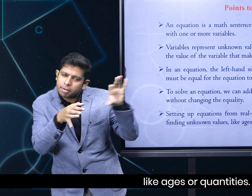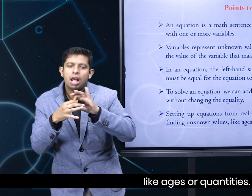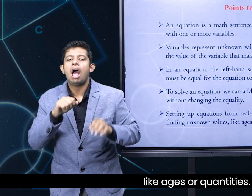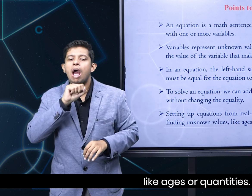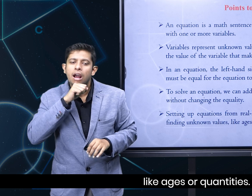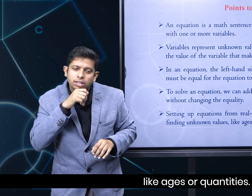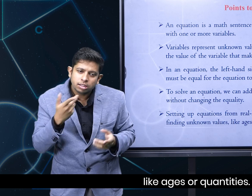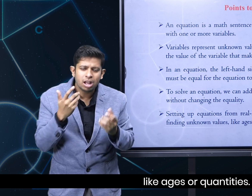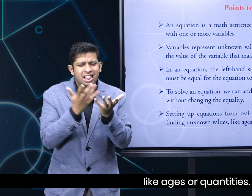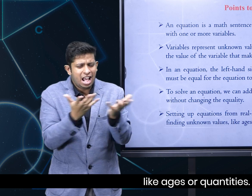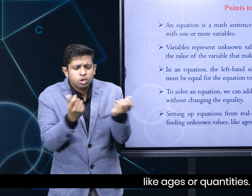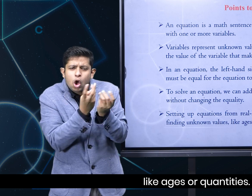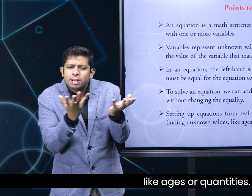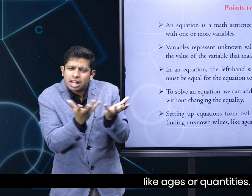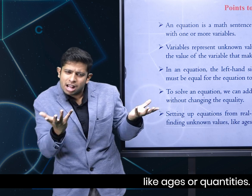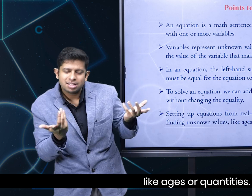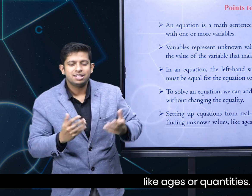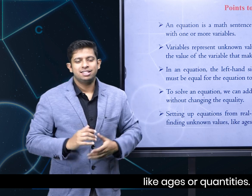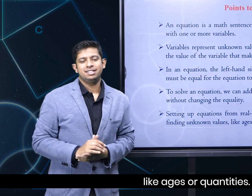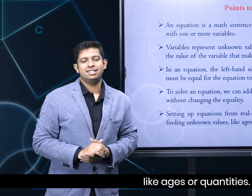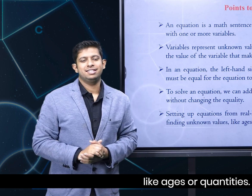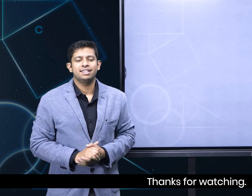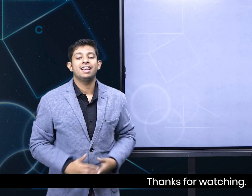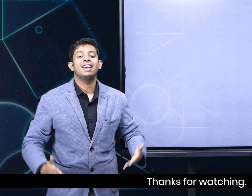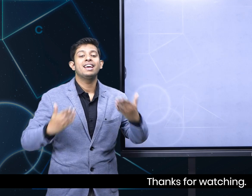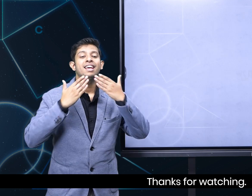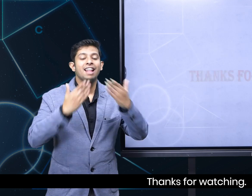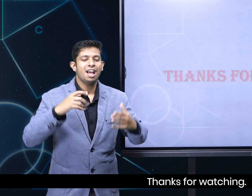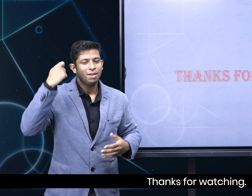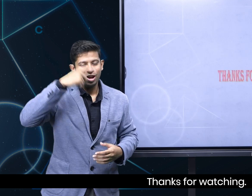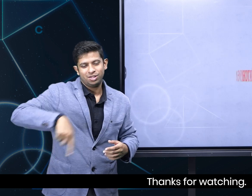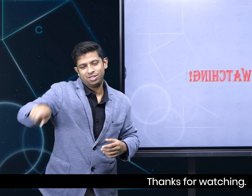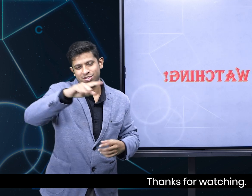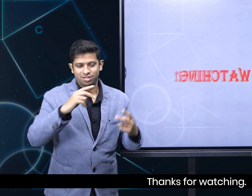Thanks for watching.